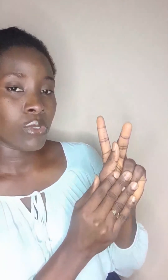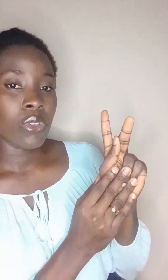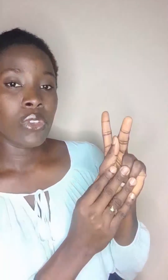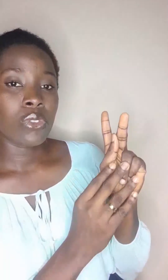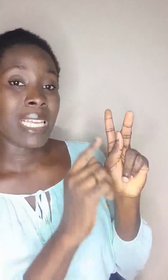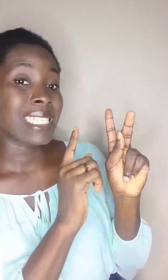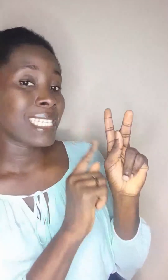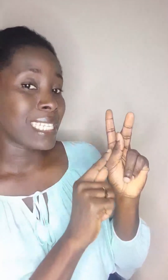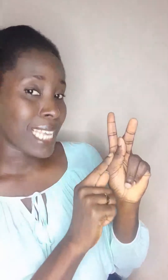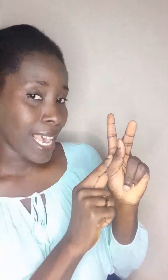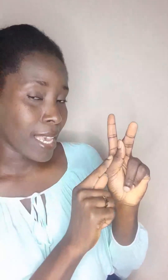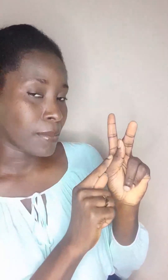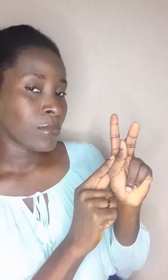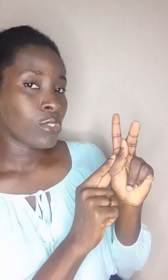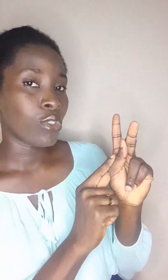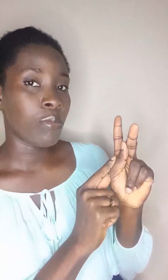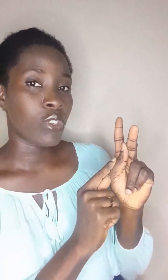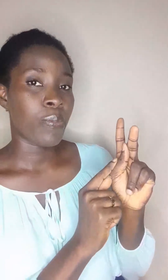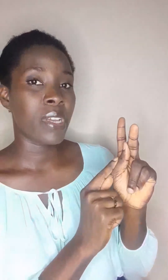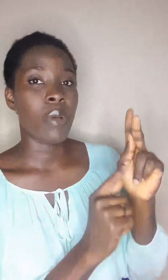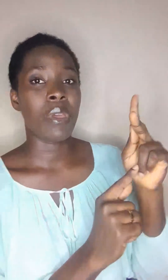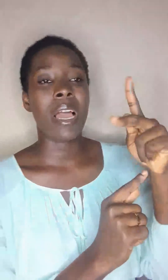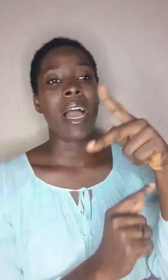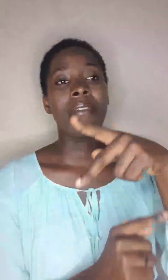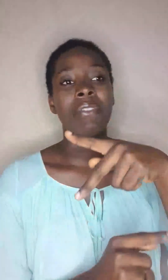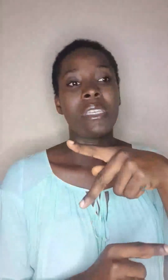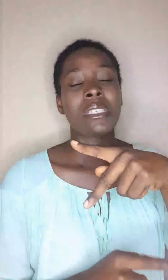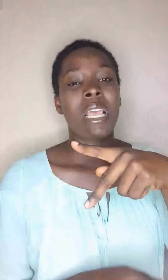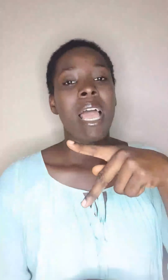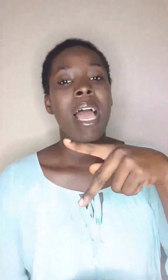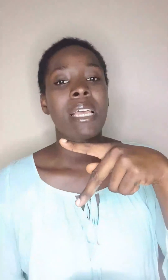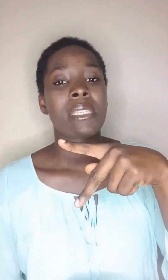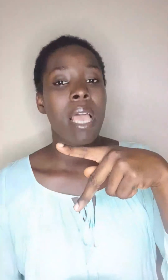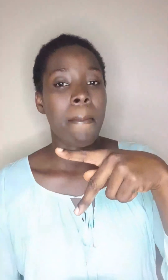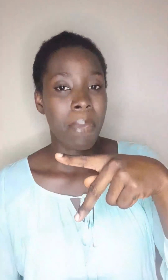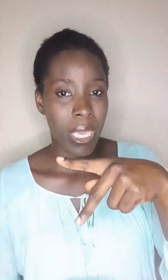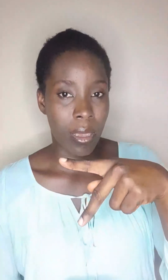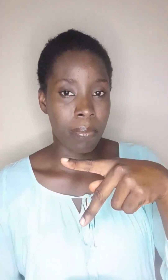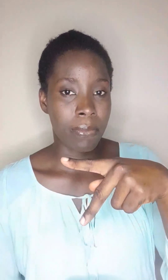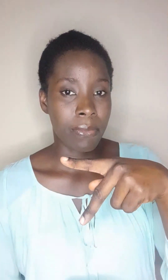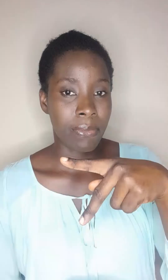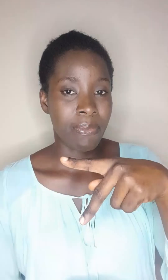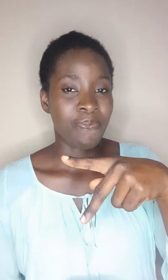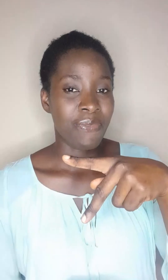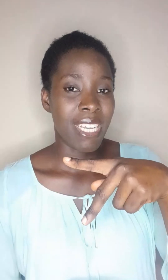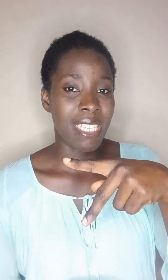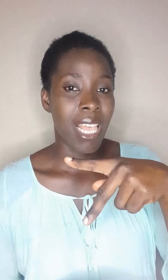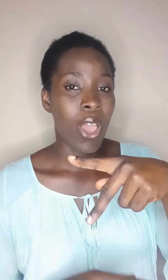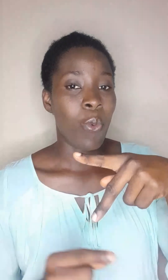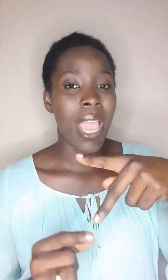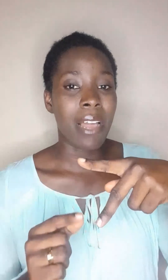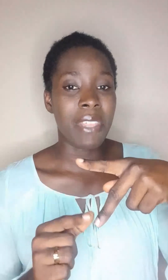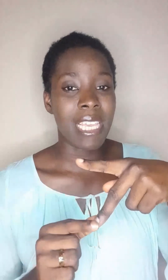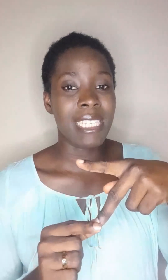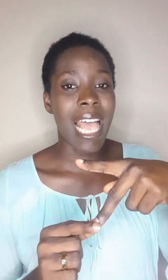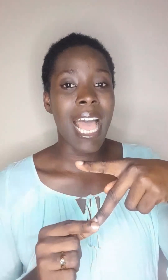close. So this is K. So don't be surprised that we now have this as P. Yes, we have this